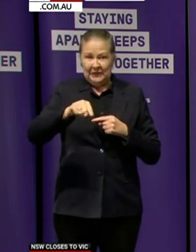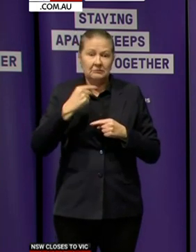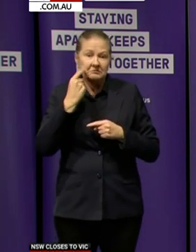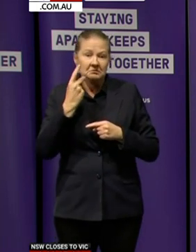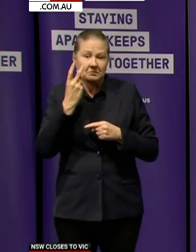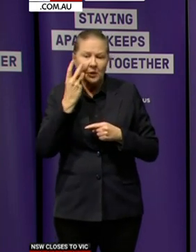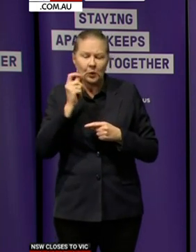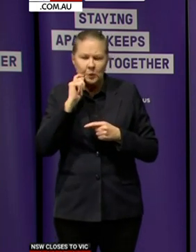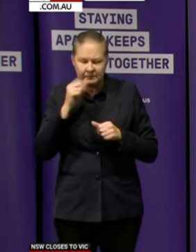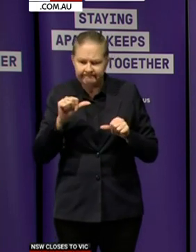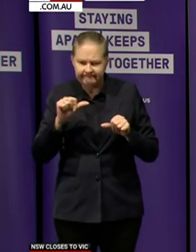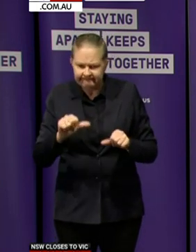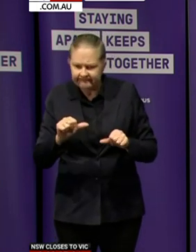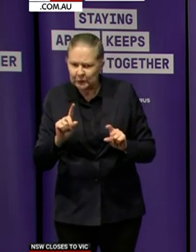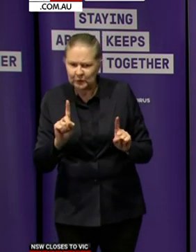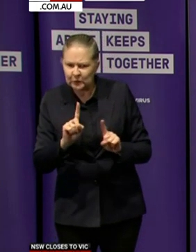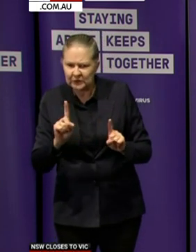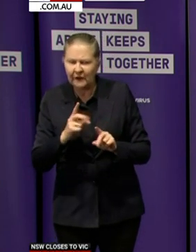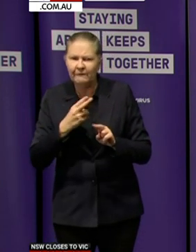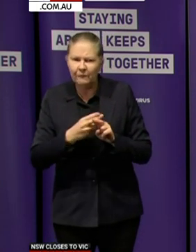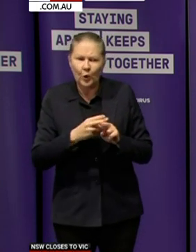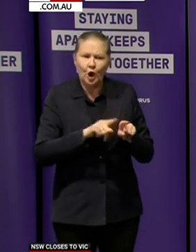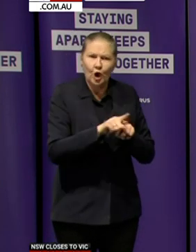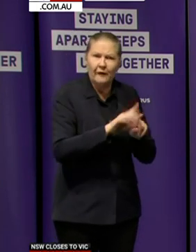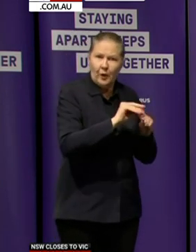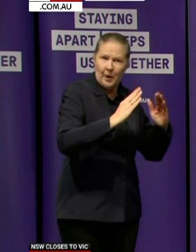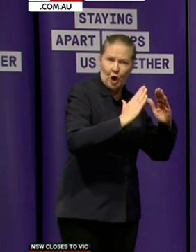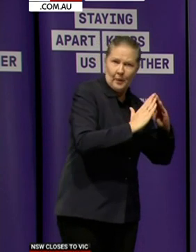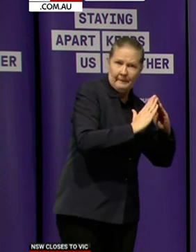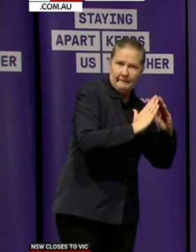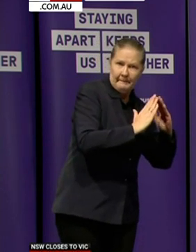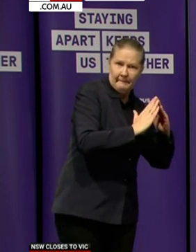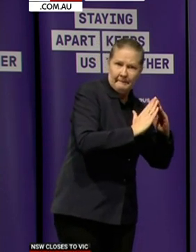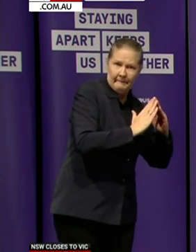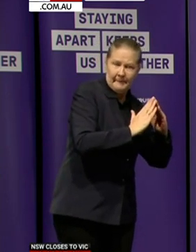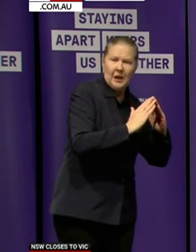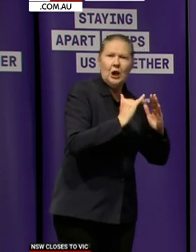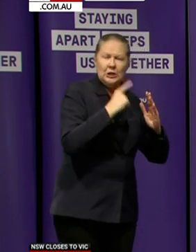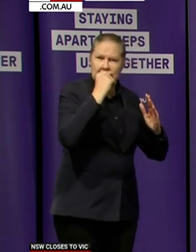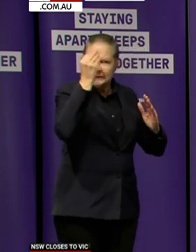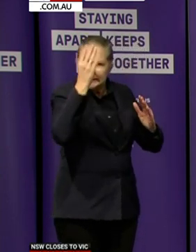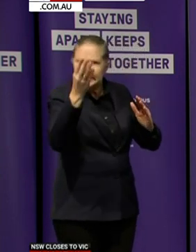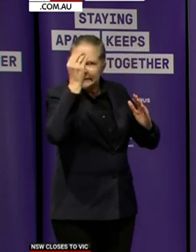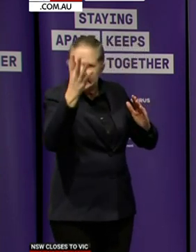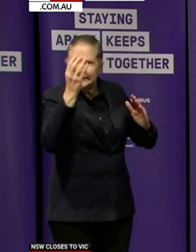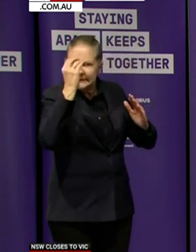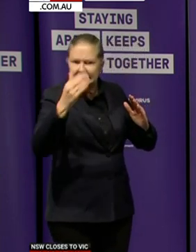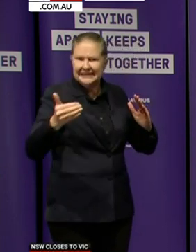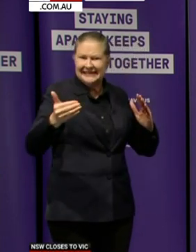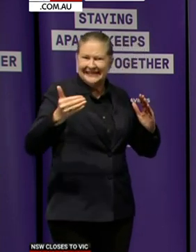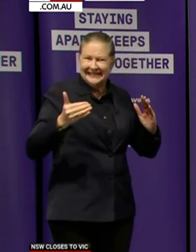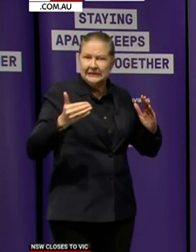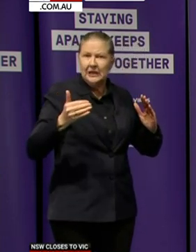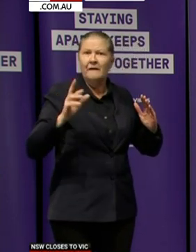our plans are for flexible and remote learning at the very latest early into next week, so giving parents as much notice as possible. But